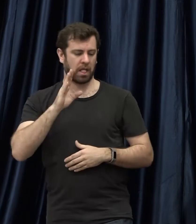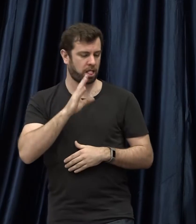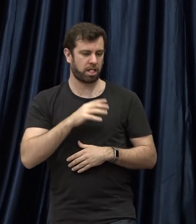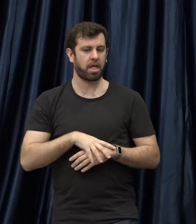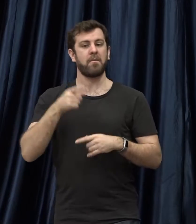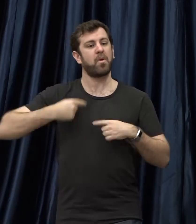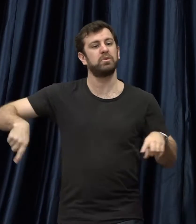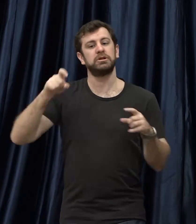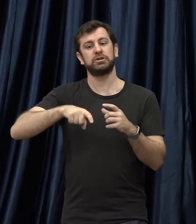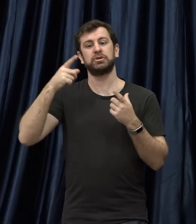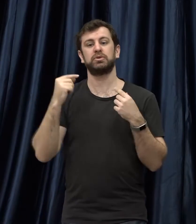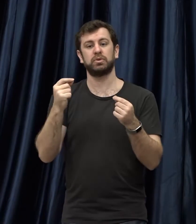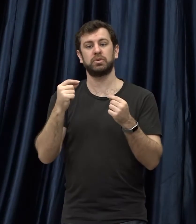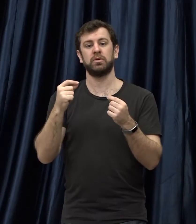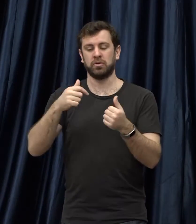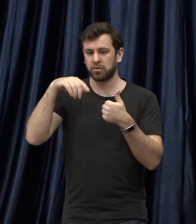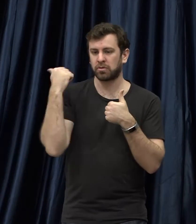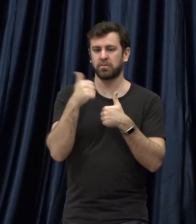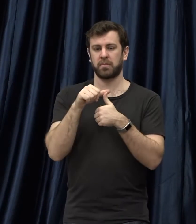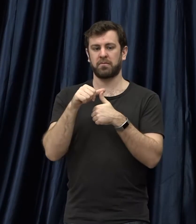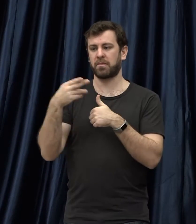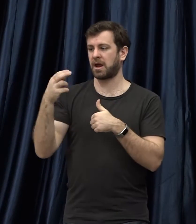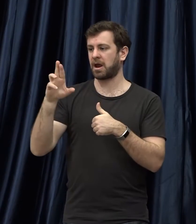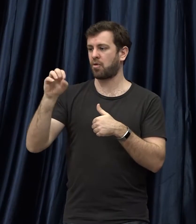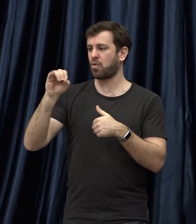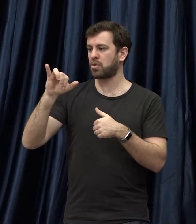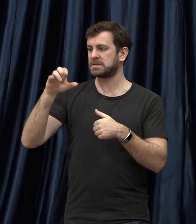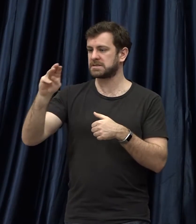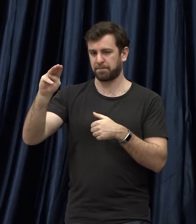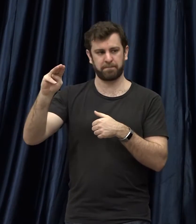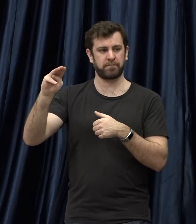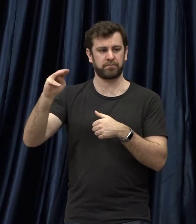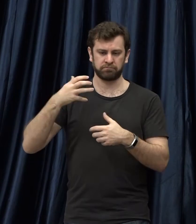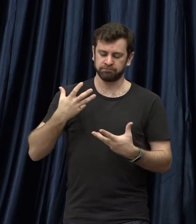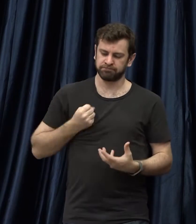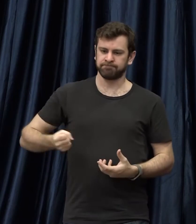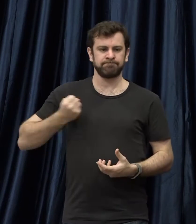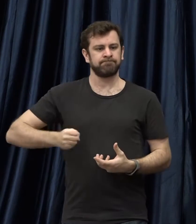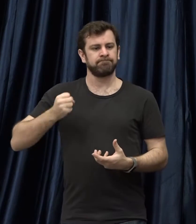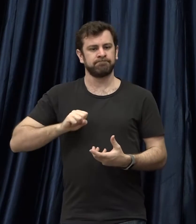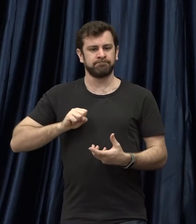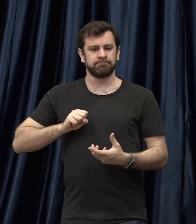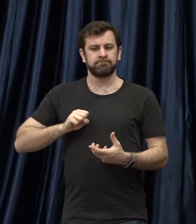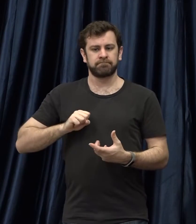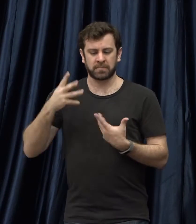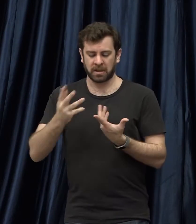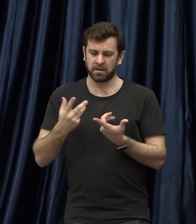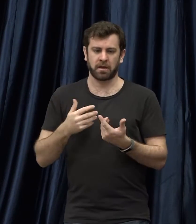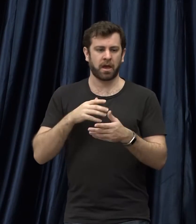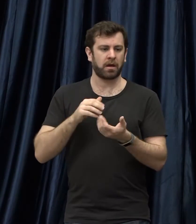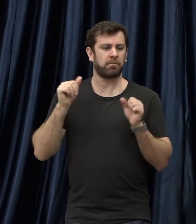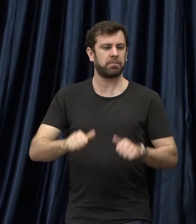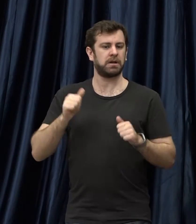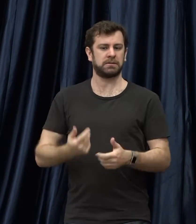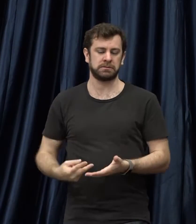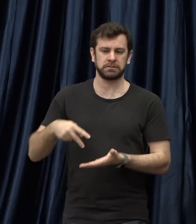should remember heroism, shuja'ah, courage, and the ability to stand, depending on